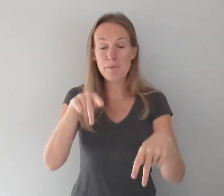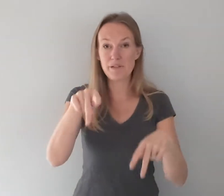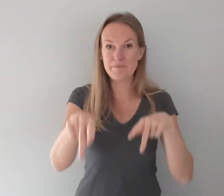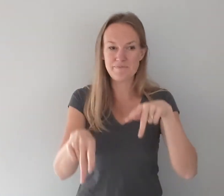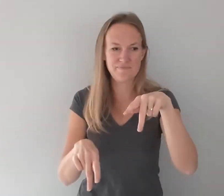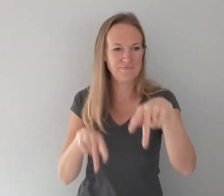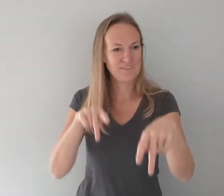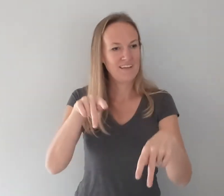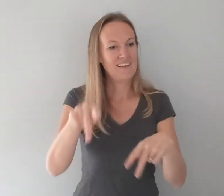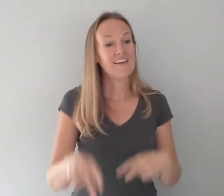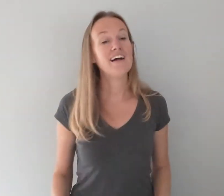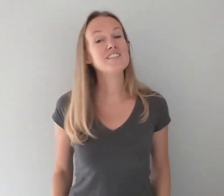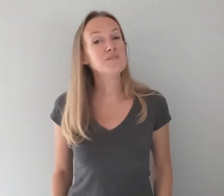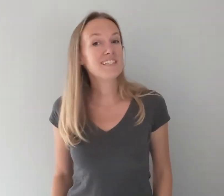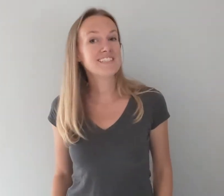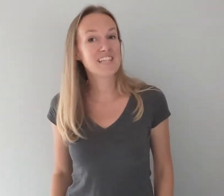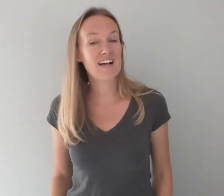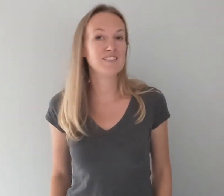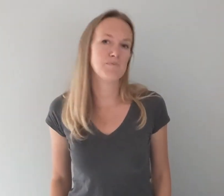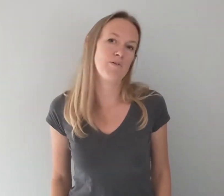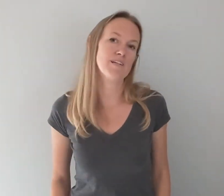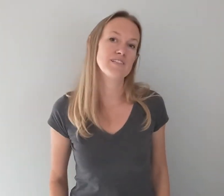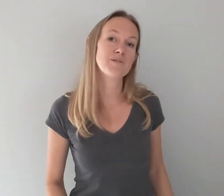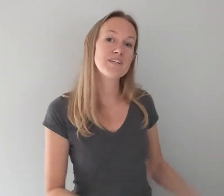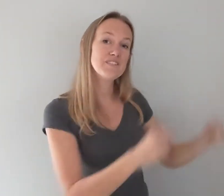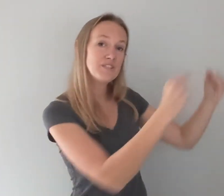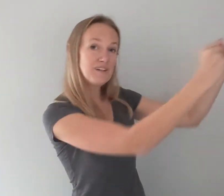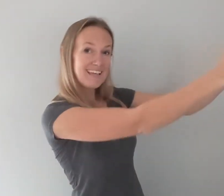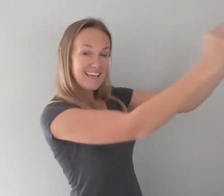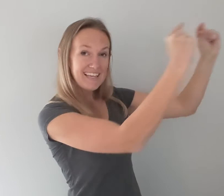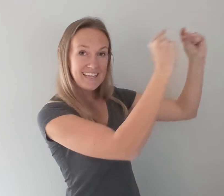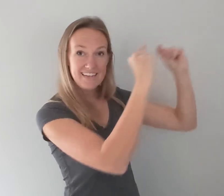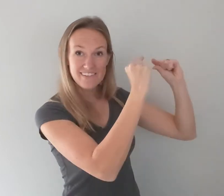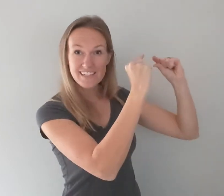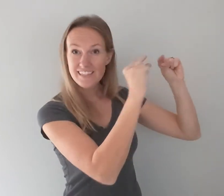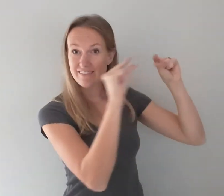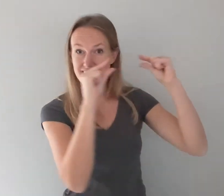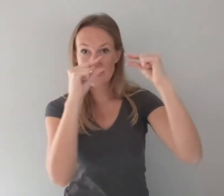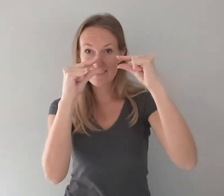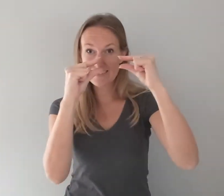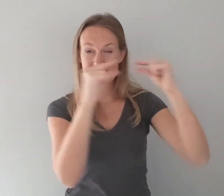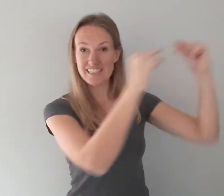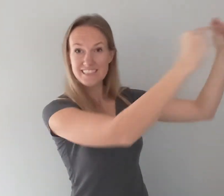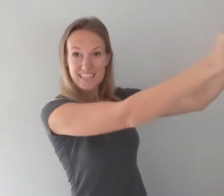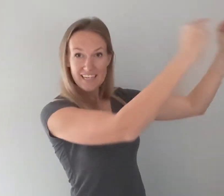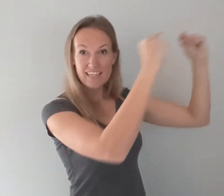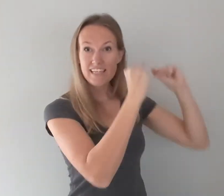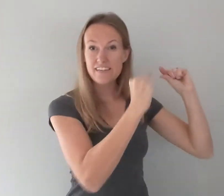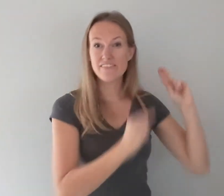People. Unto us a child is born. So we're going to do given, once again with the G's, given